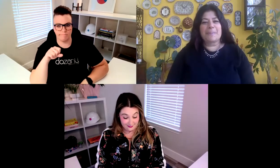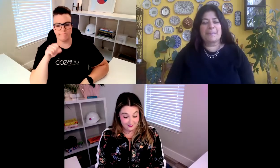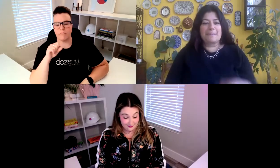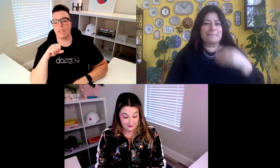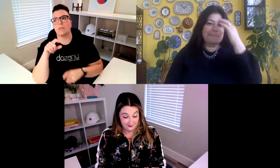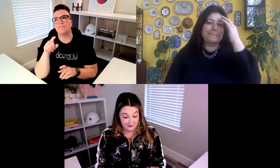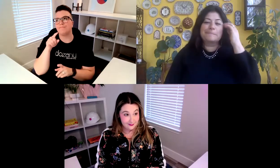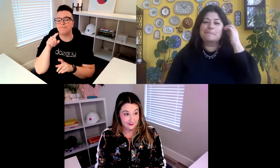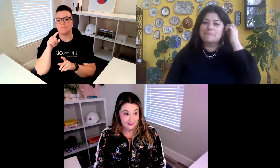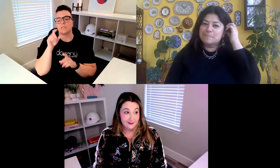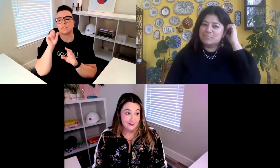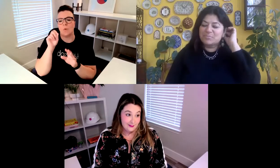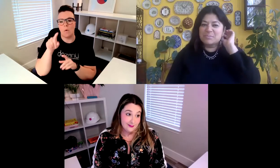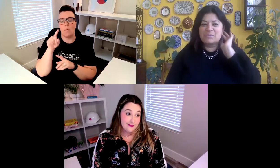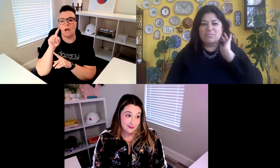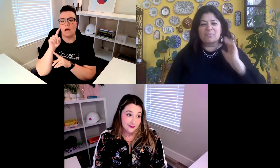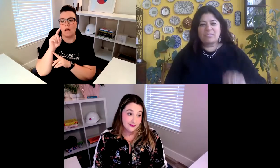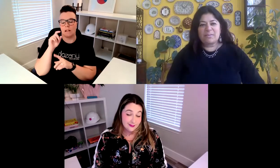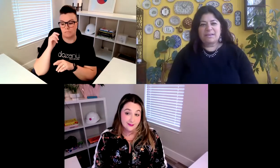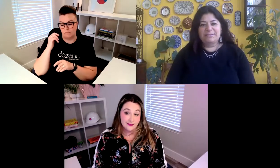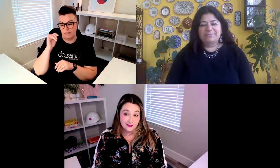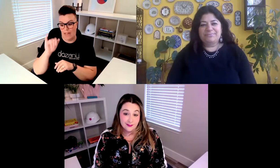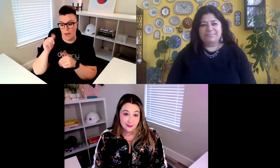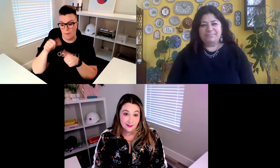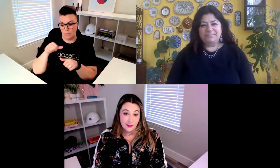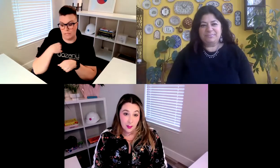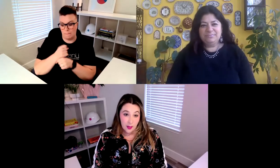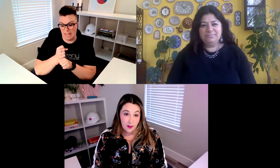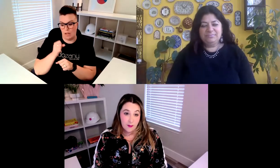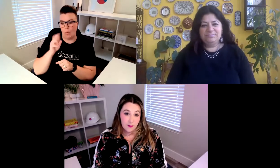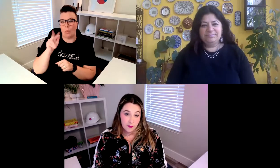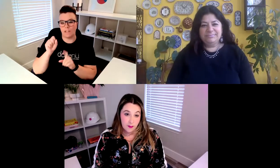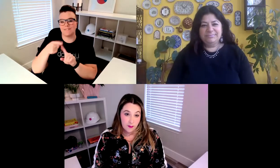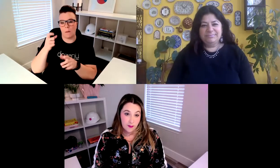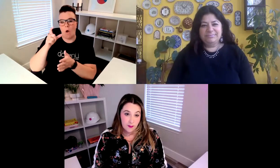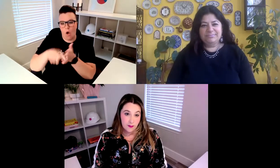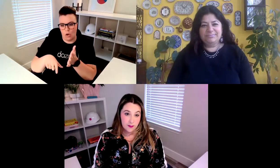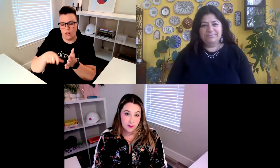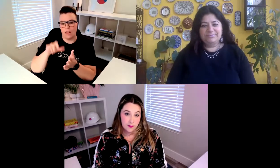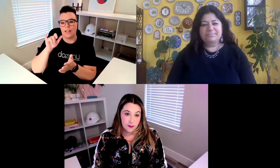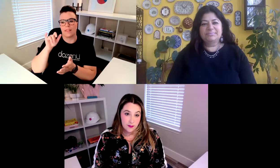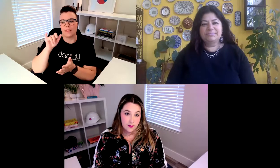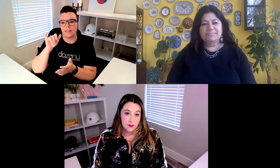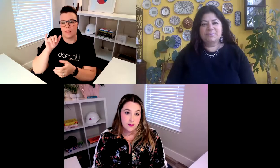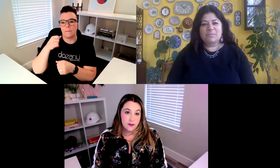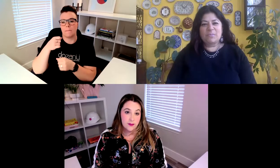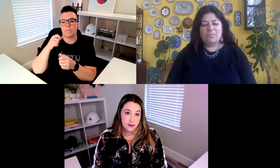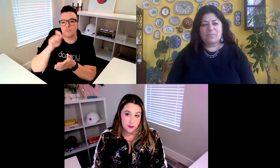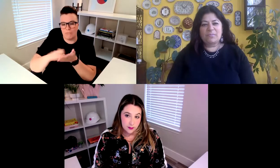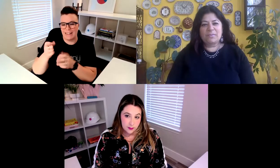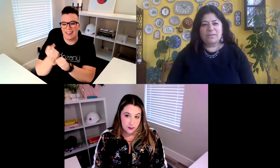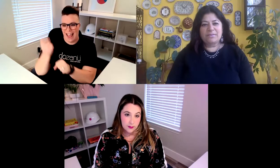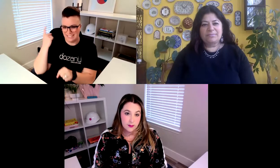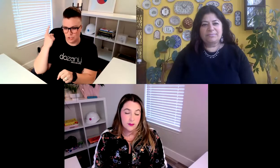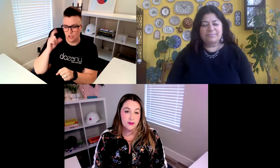guys handle that challenge of being in a male dominated industry? And this is Catherine responding, you know, that was actually from